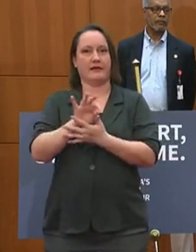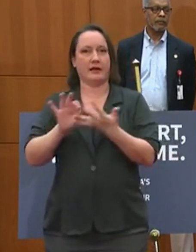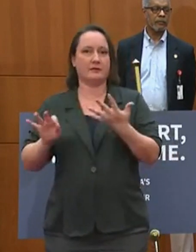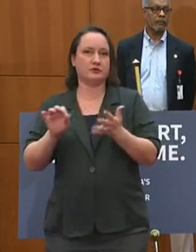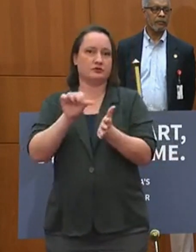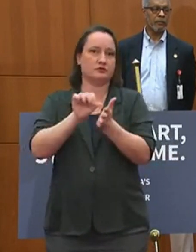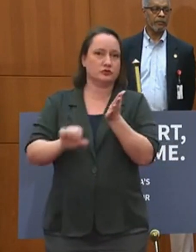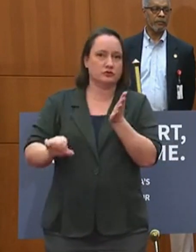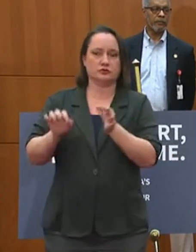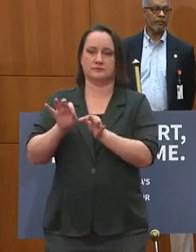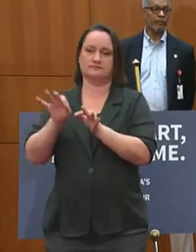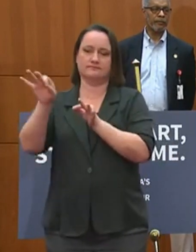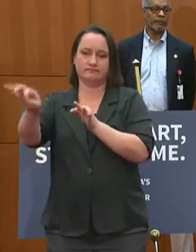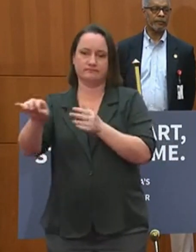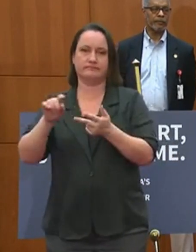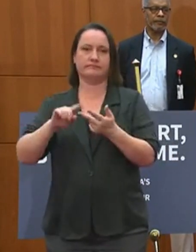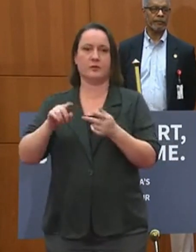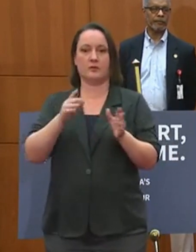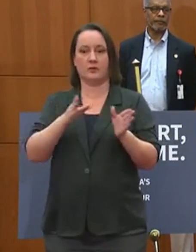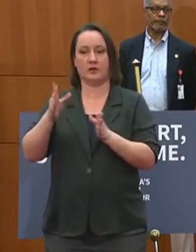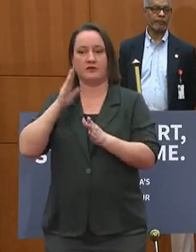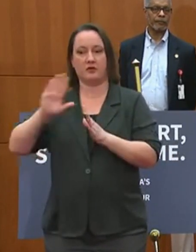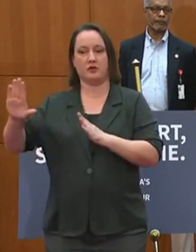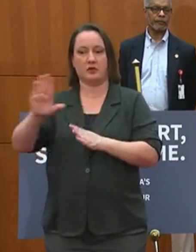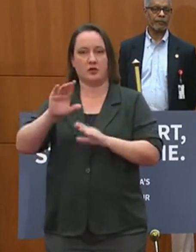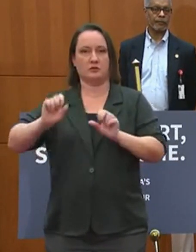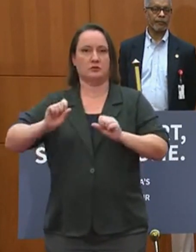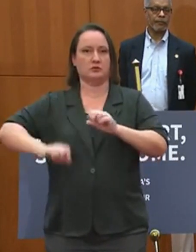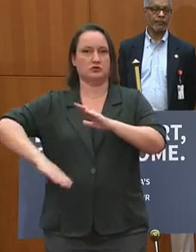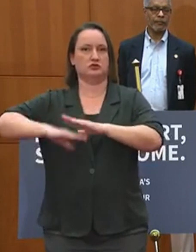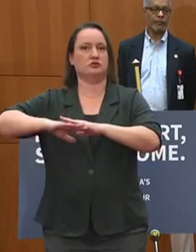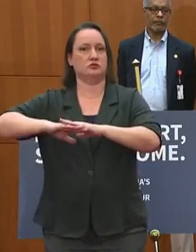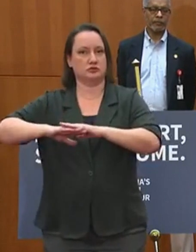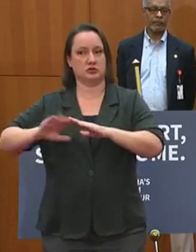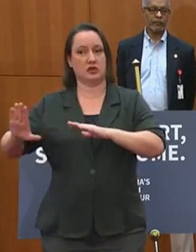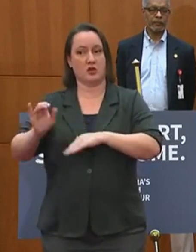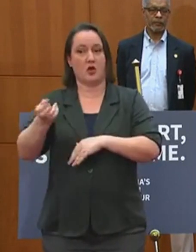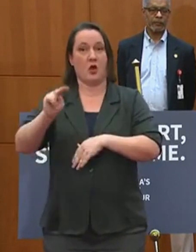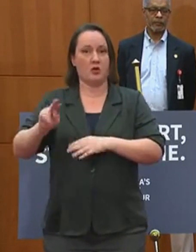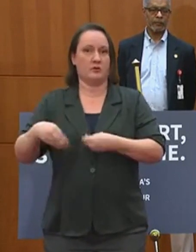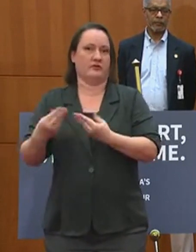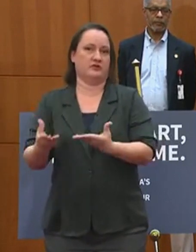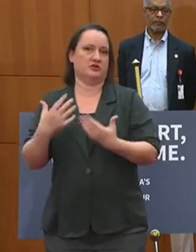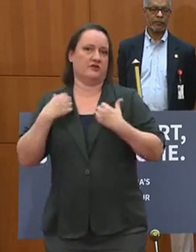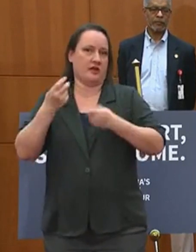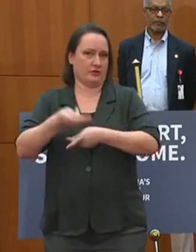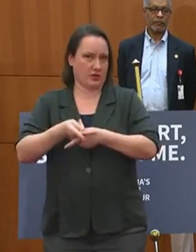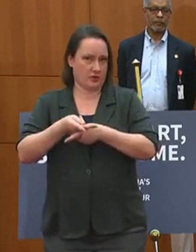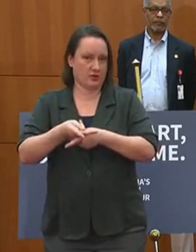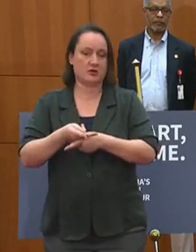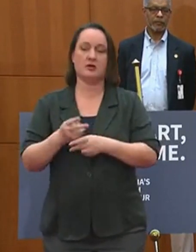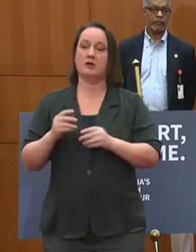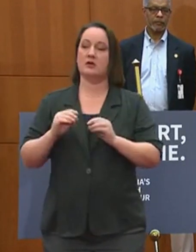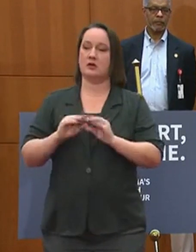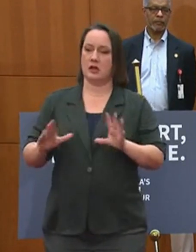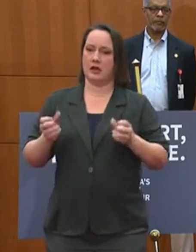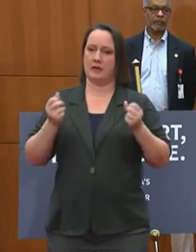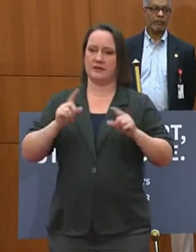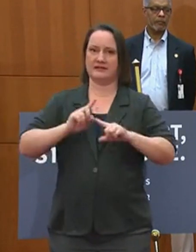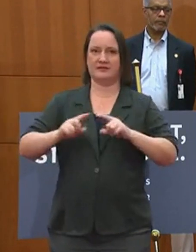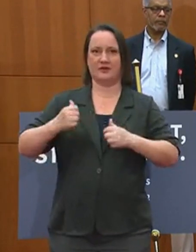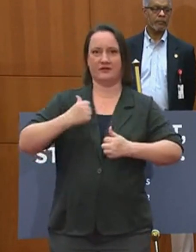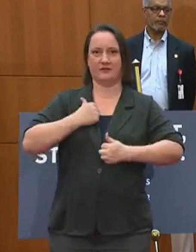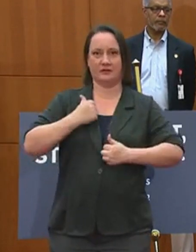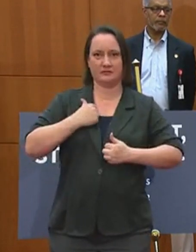as preparing for the surge, a potential surge in their own provision of health care. Obviously, with the number of veterans and active